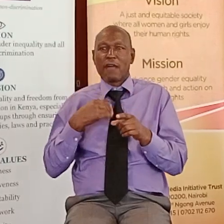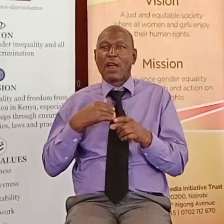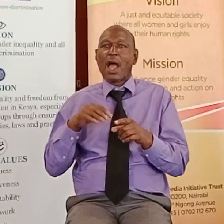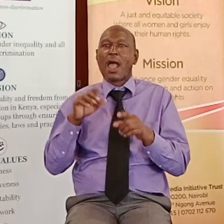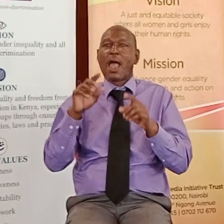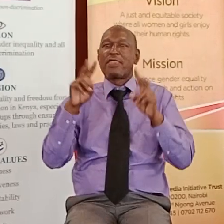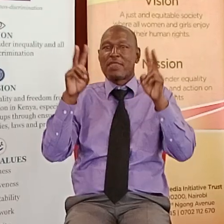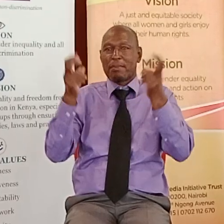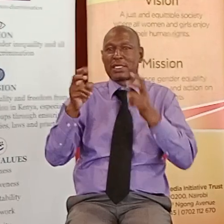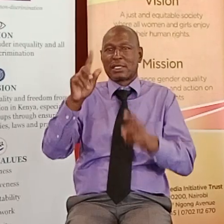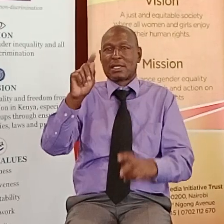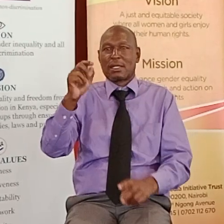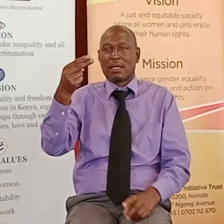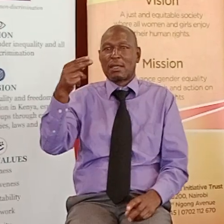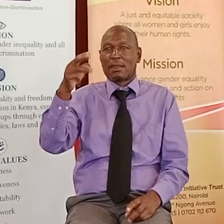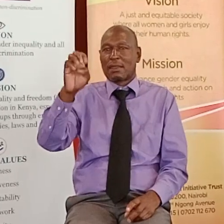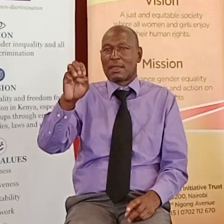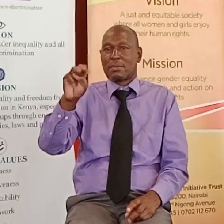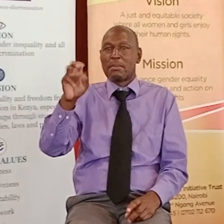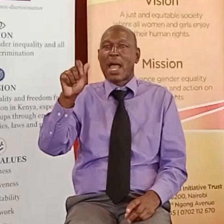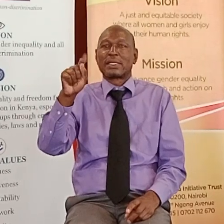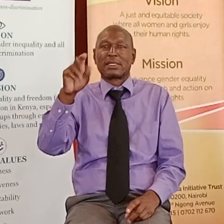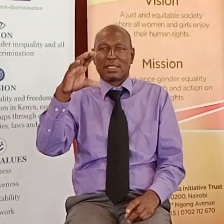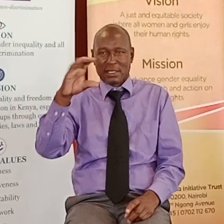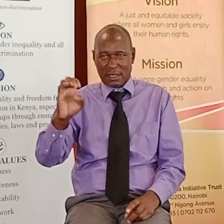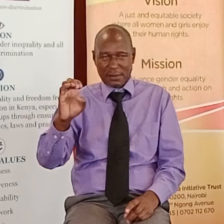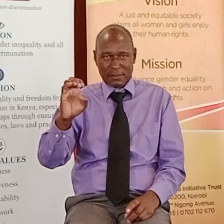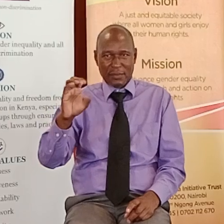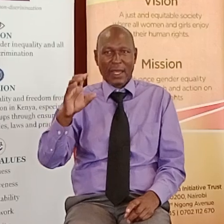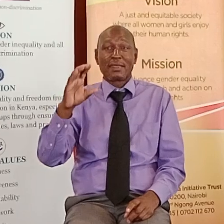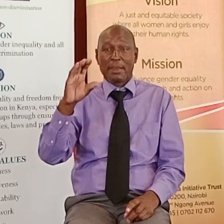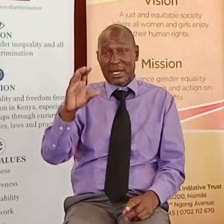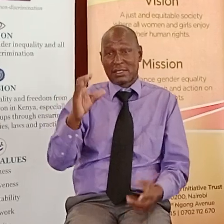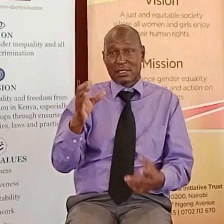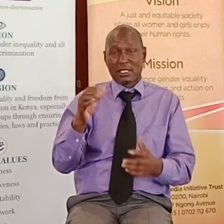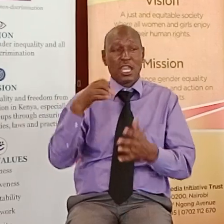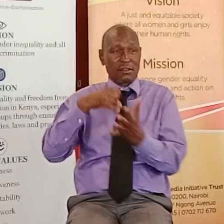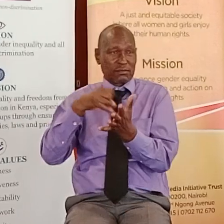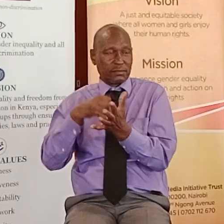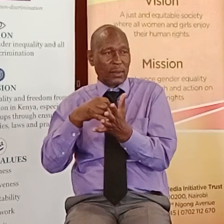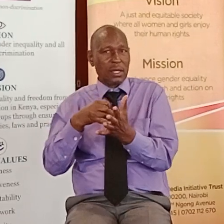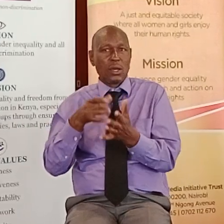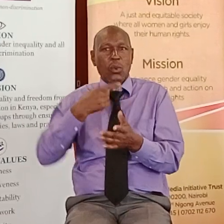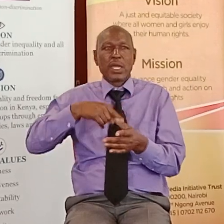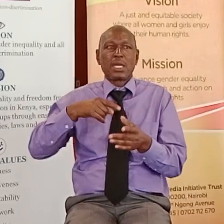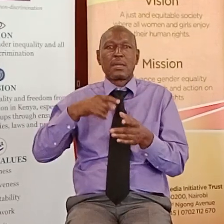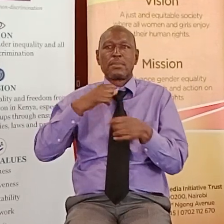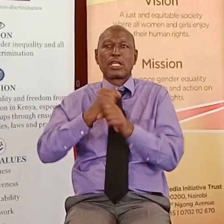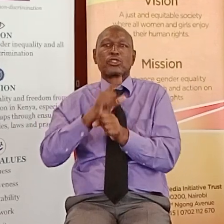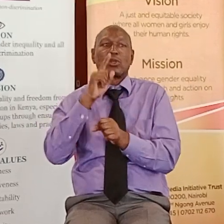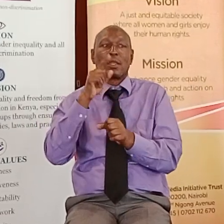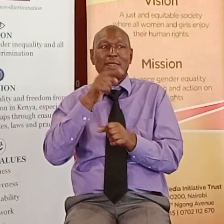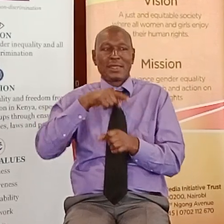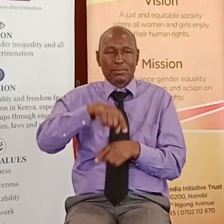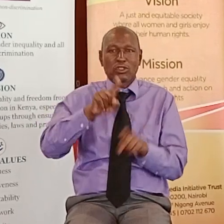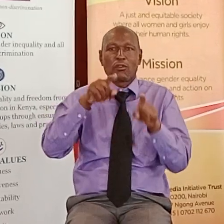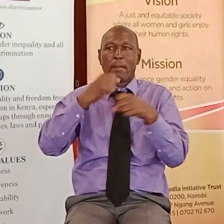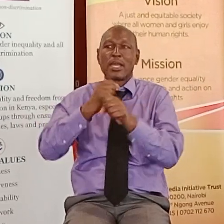cluster of men involvement and engagement in the process of ensuring that we achieve all the